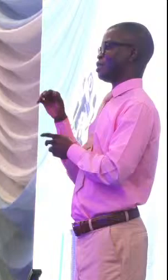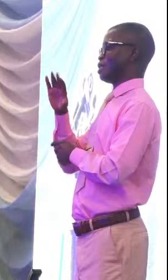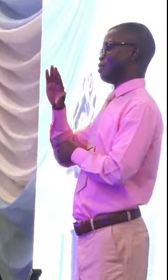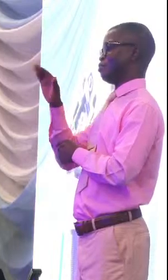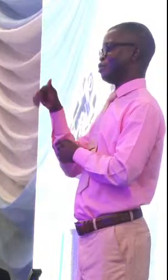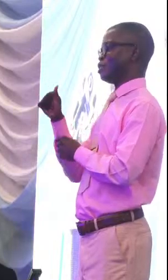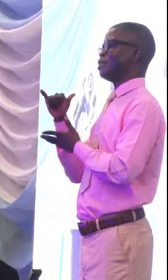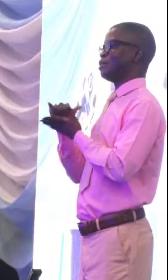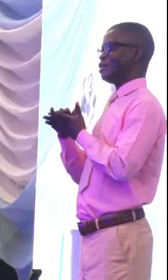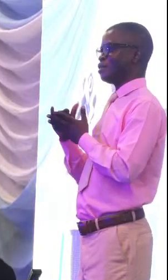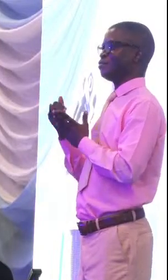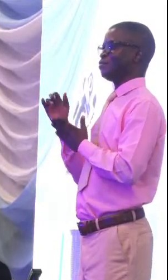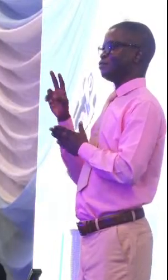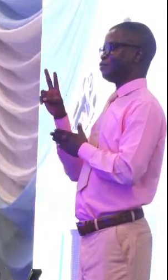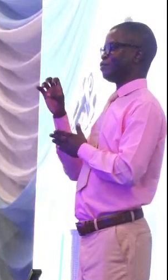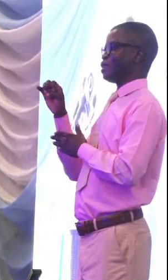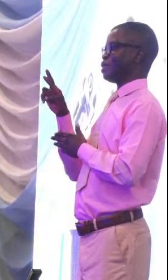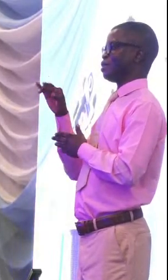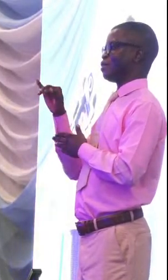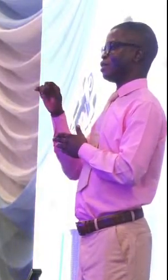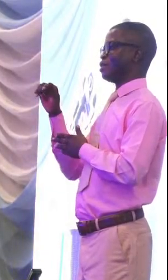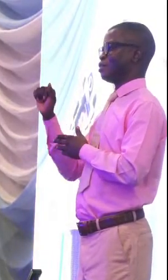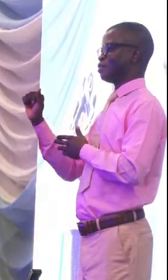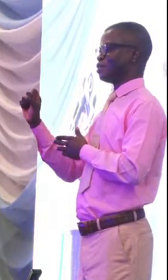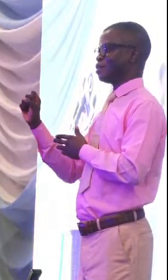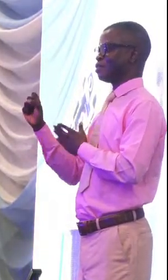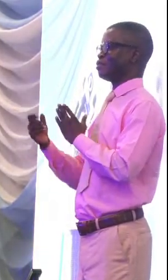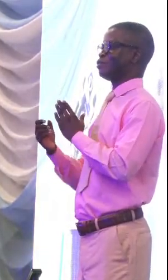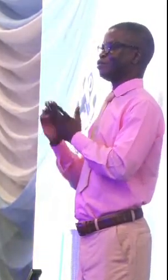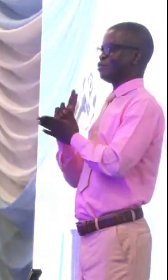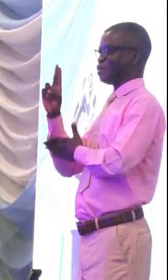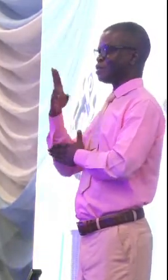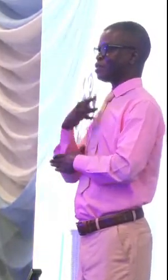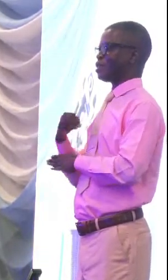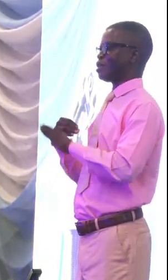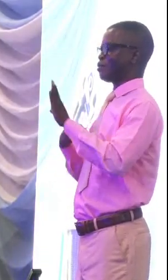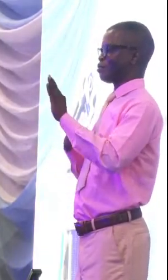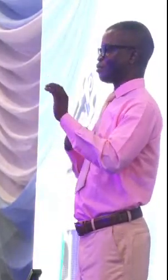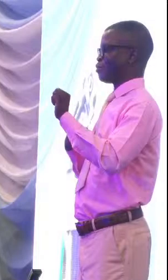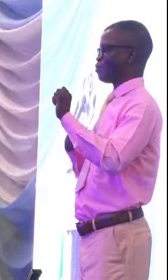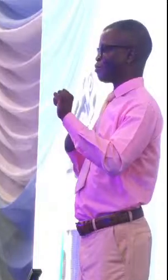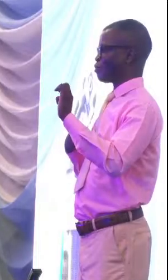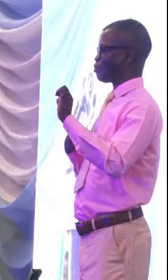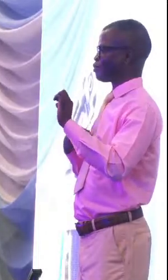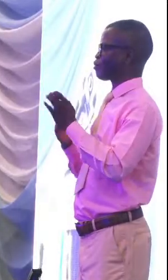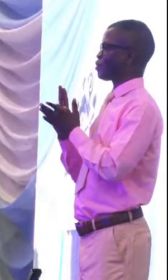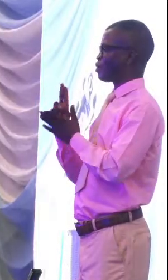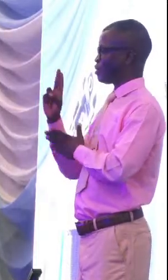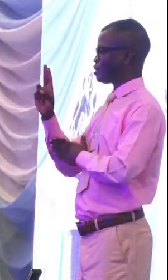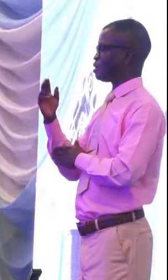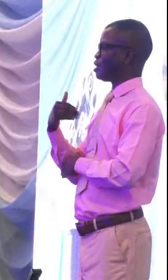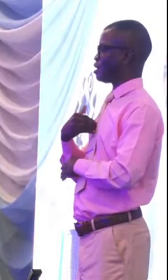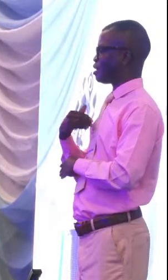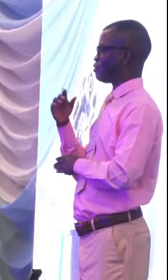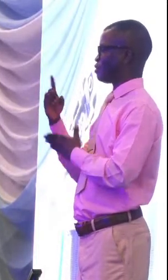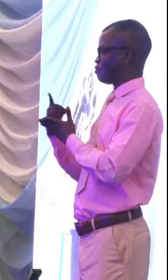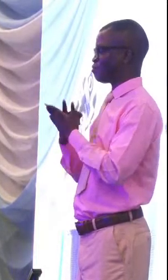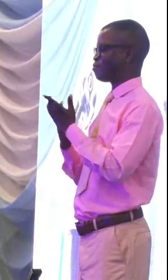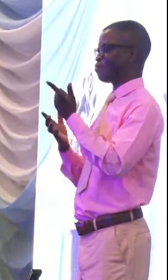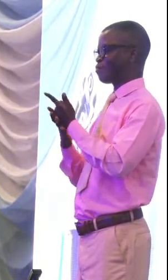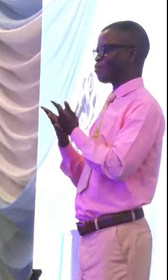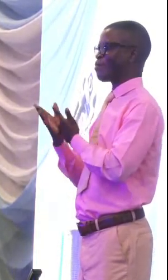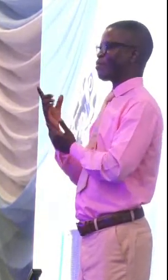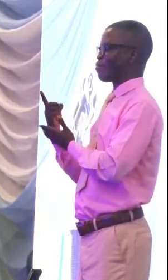is Veritas University and Bayes University, and they had a debate.